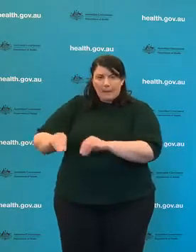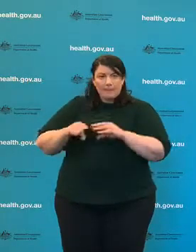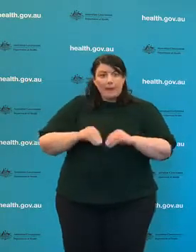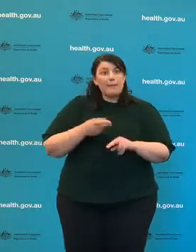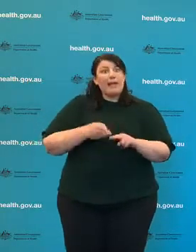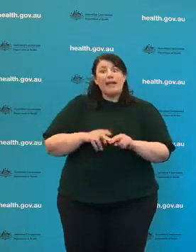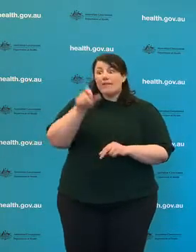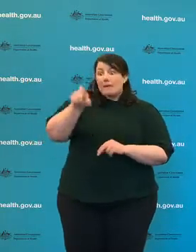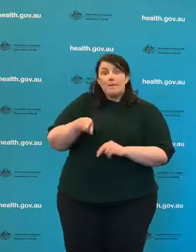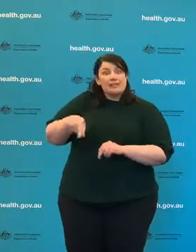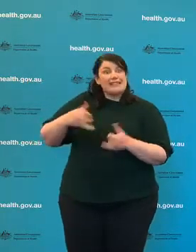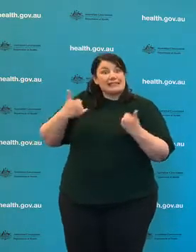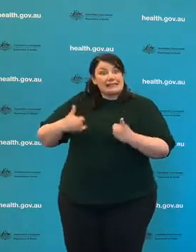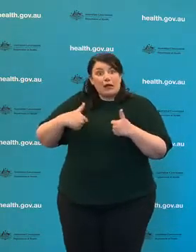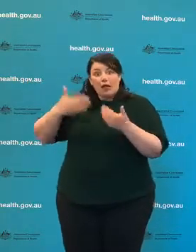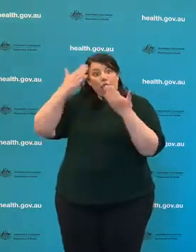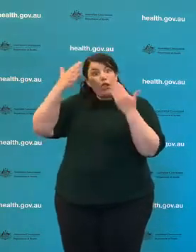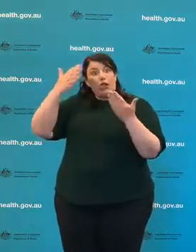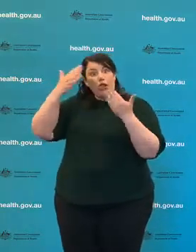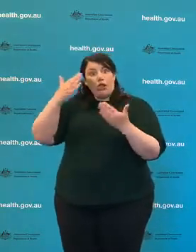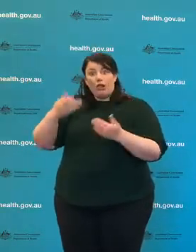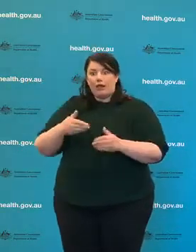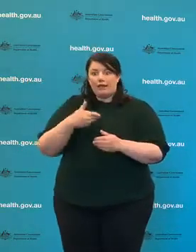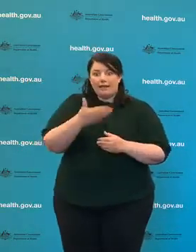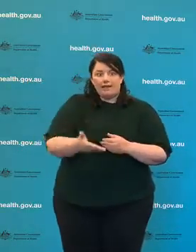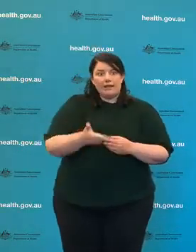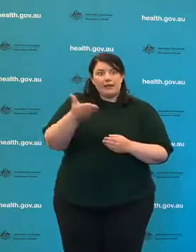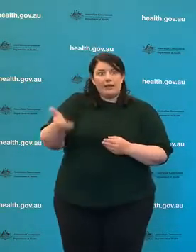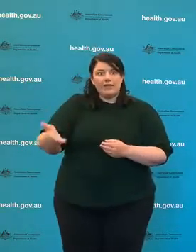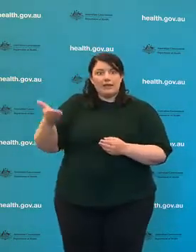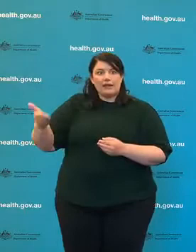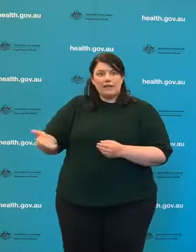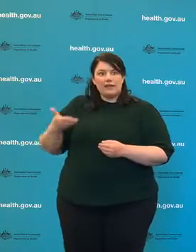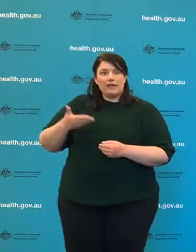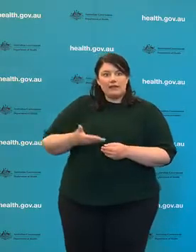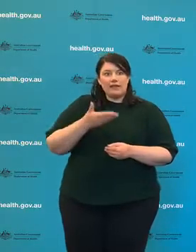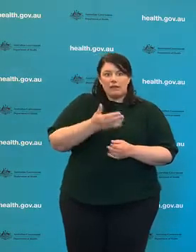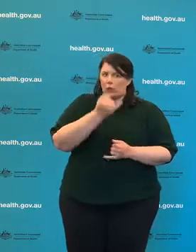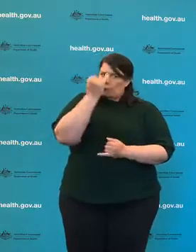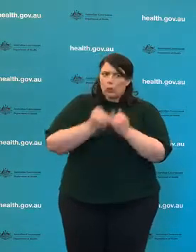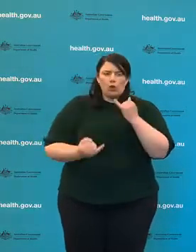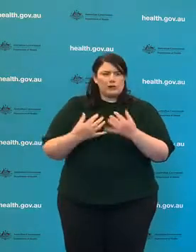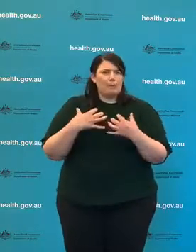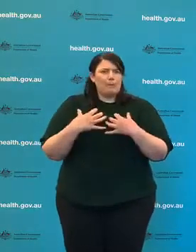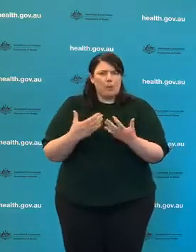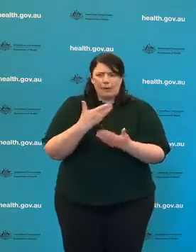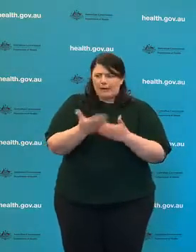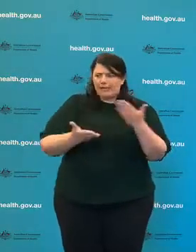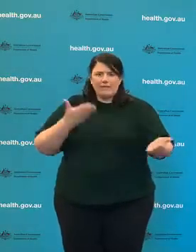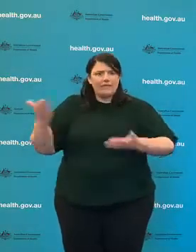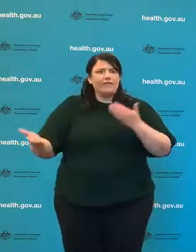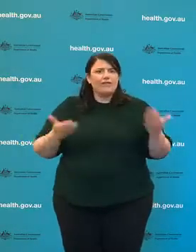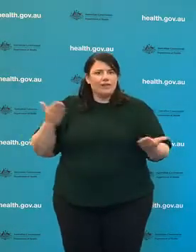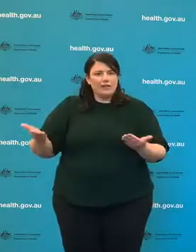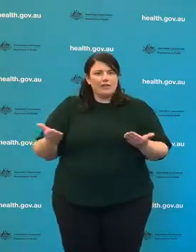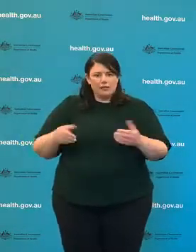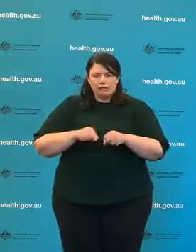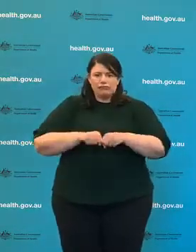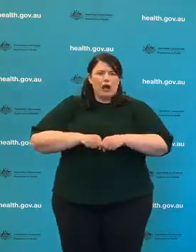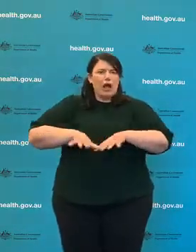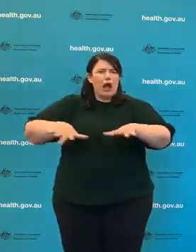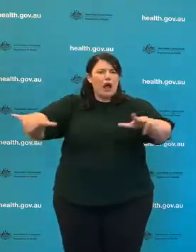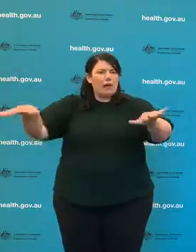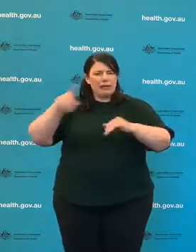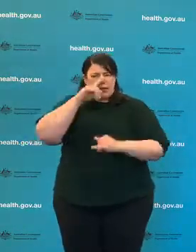the community, the more likely you are to have your basic reproductive number above 1 and to have those outbreaks get out of